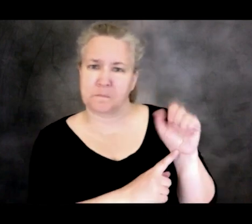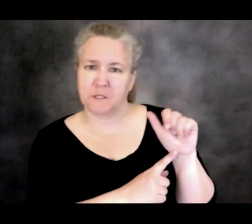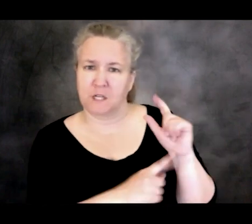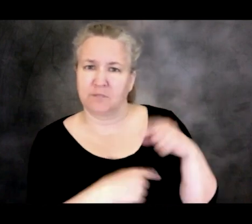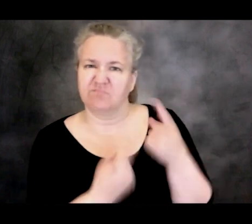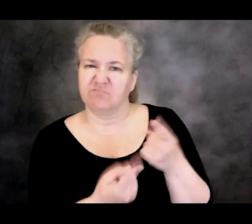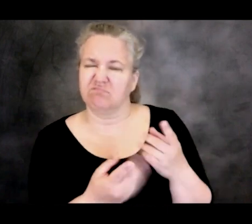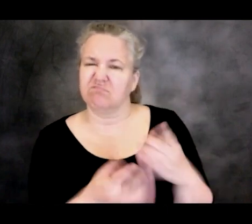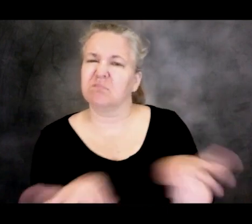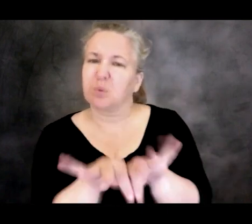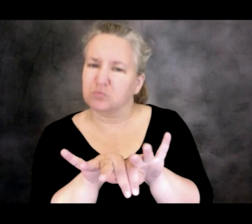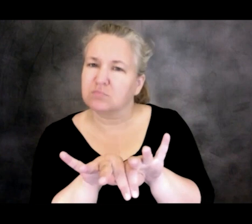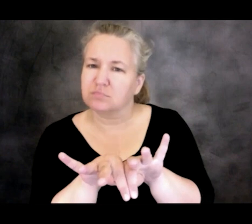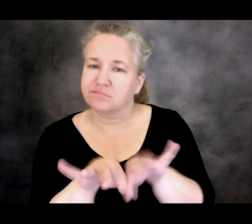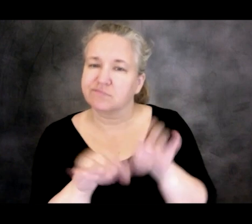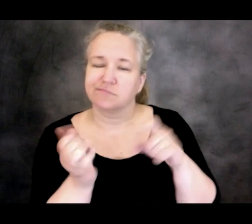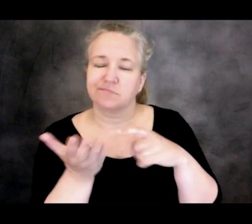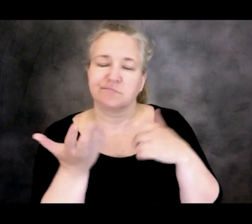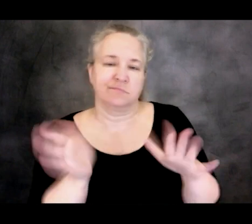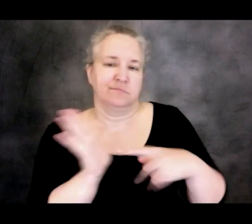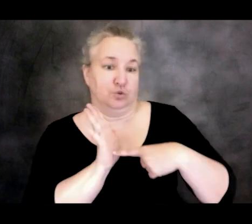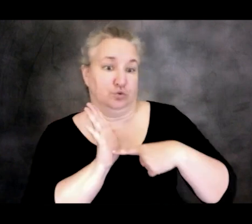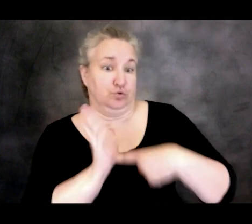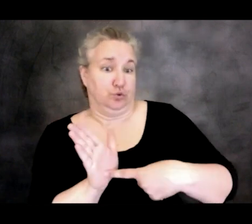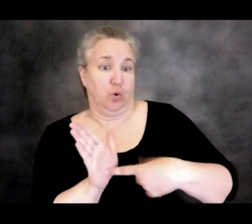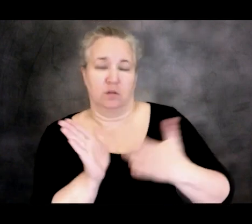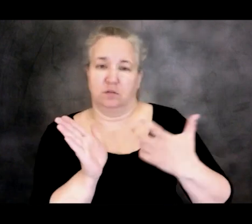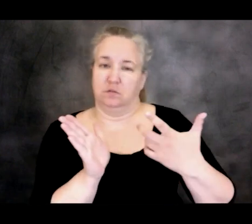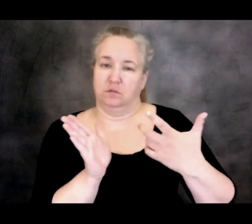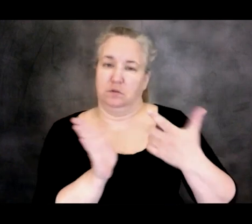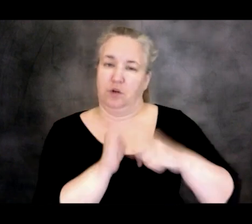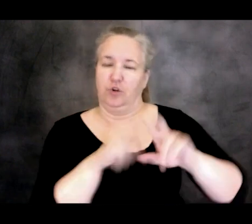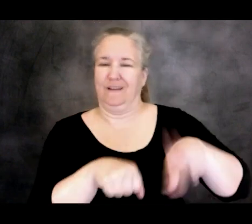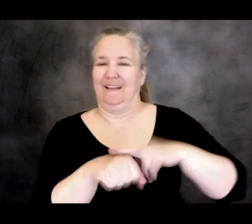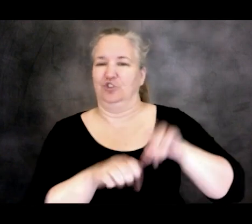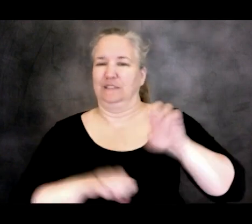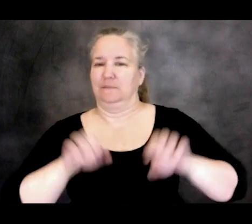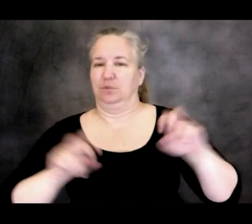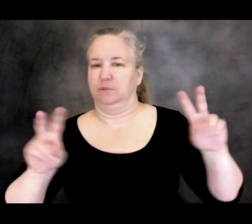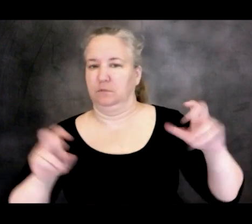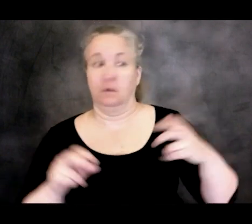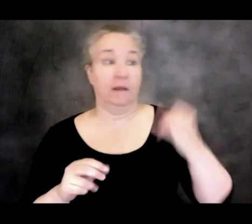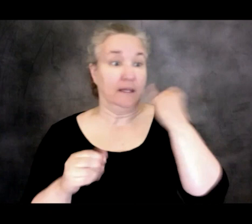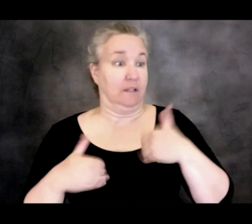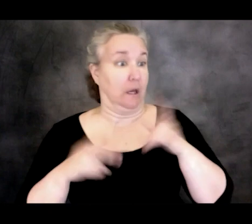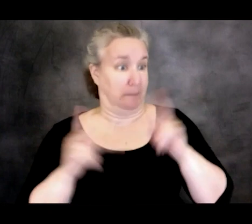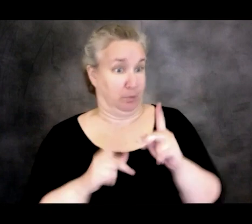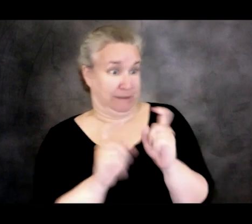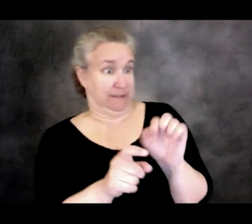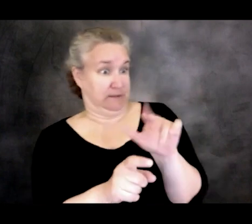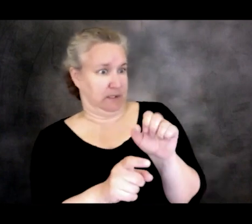really shown us kind of the kind of natural experiment. What happens if we give these young people status? And we've